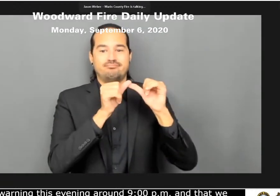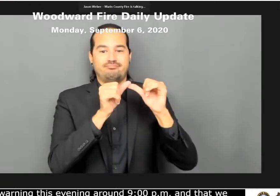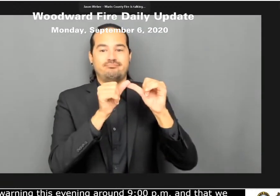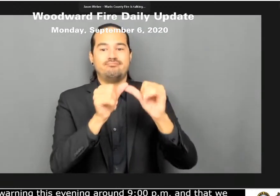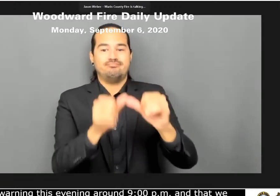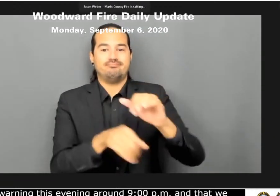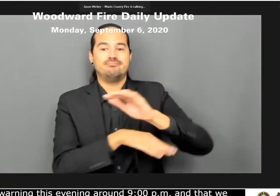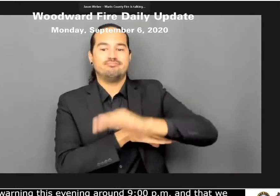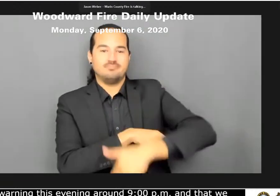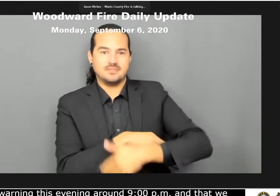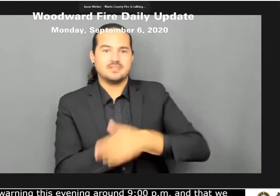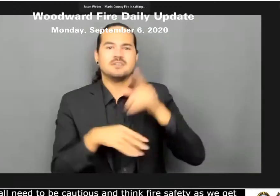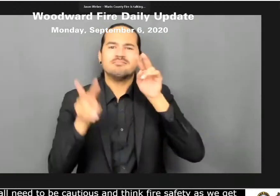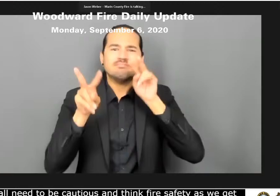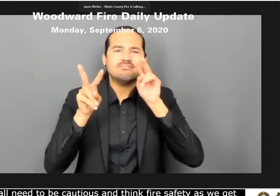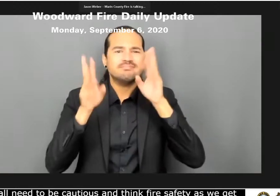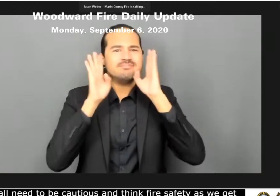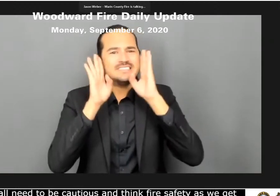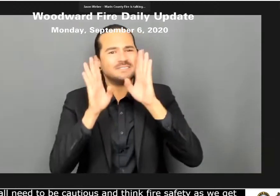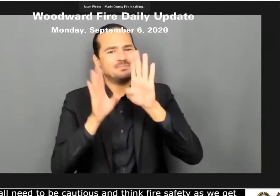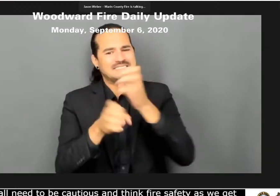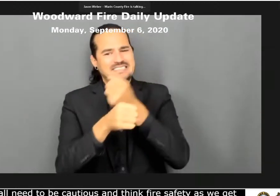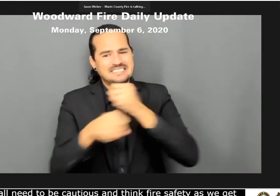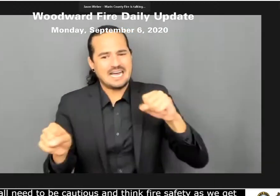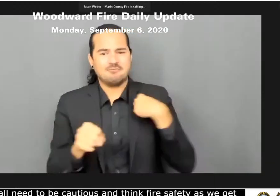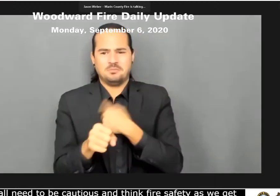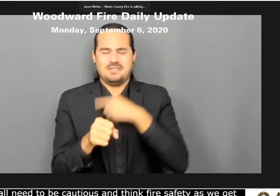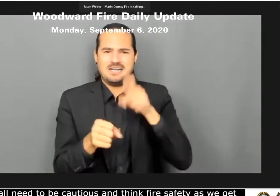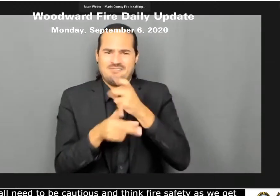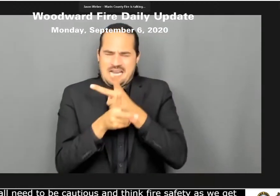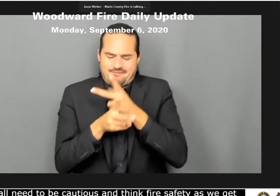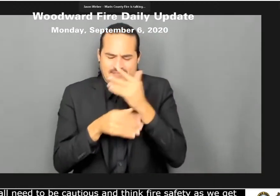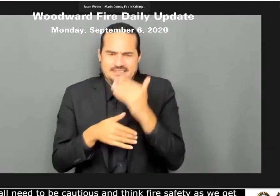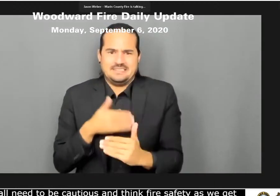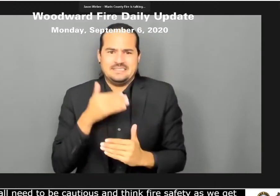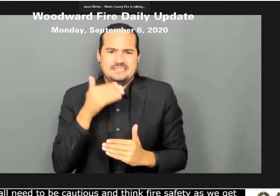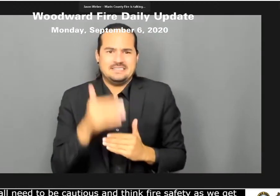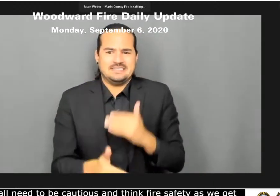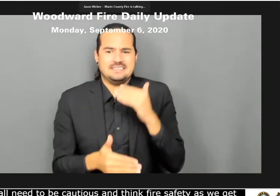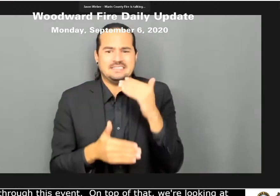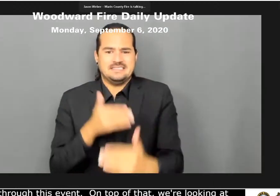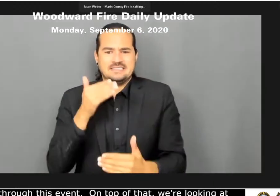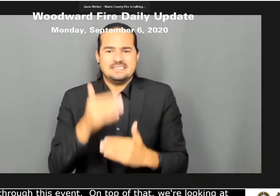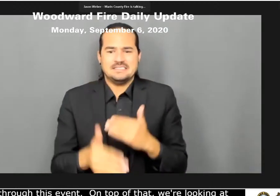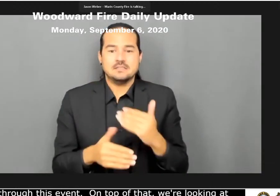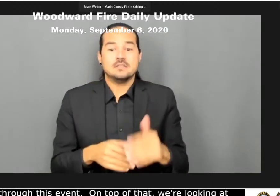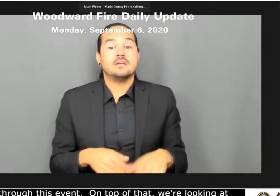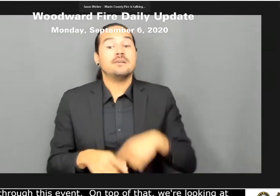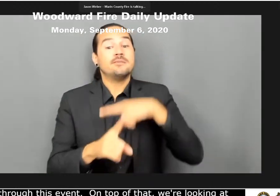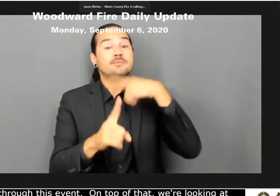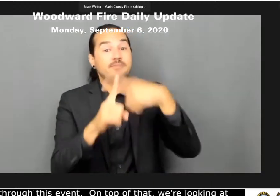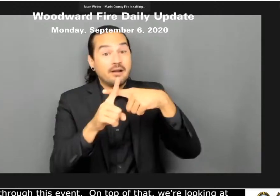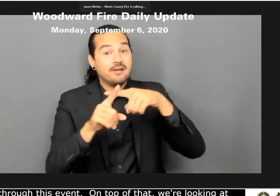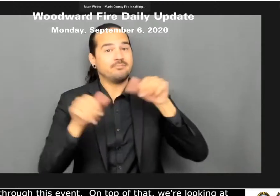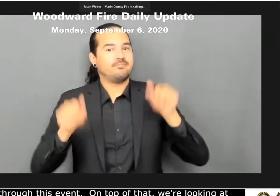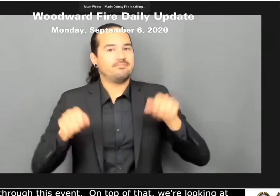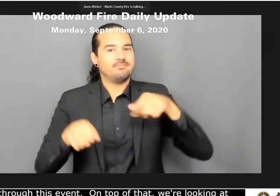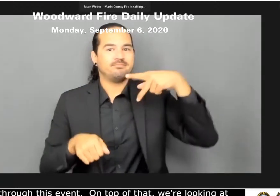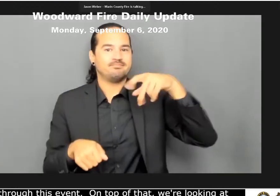event. On top of that, we're looking at potential power shutoffs because the grid system is taxed. And then, of course, power